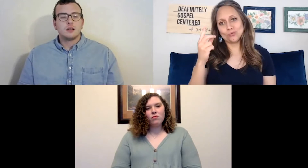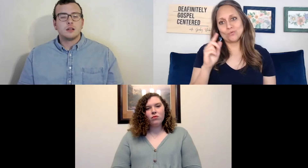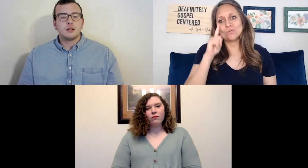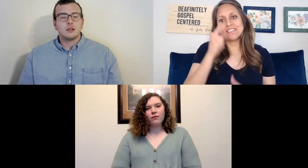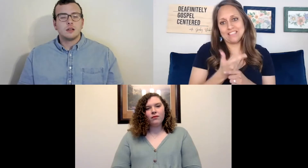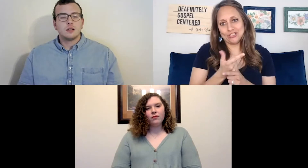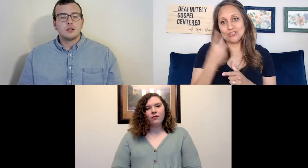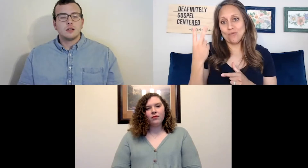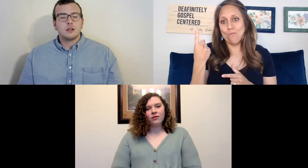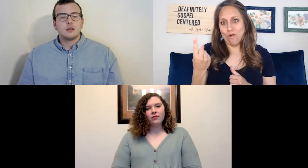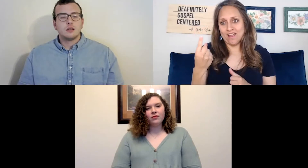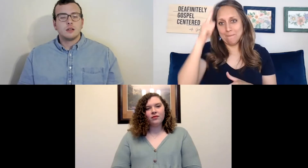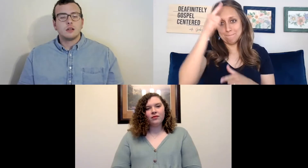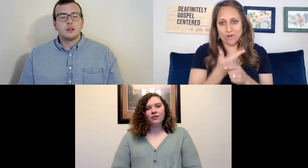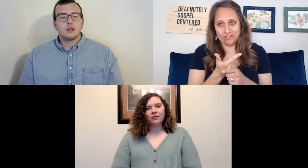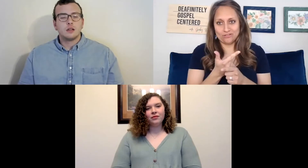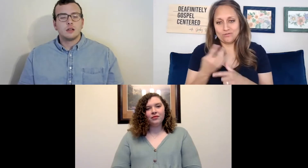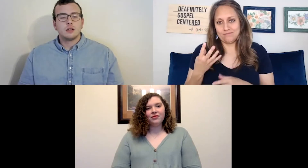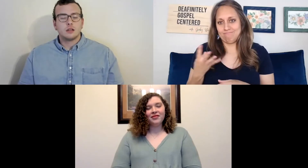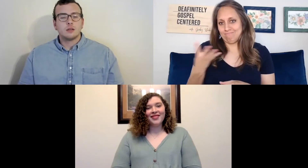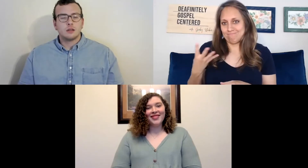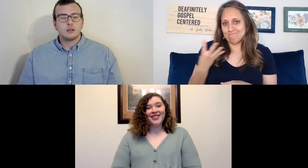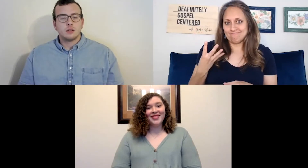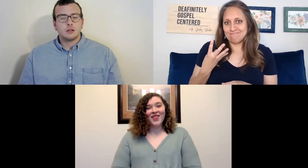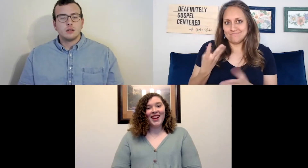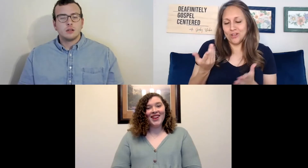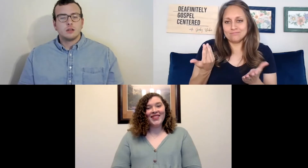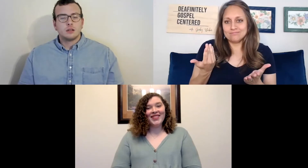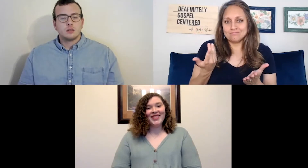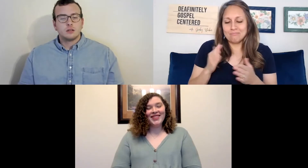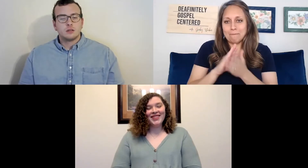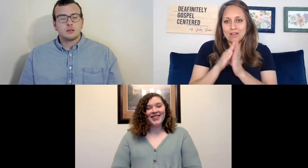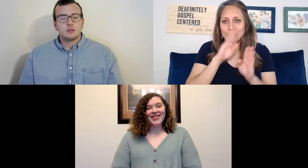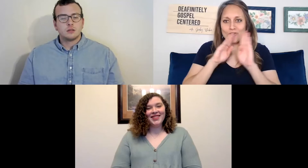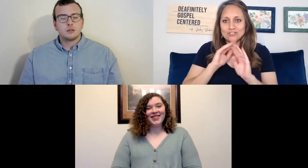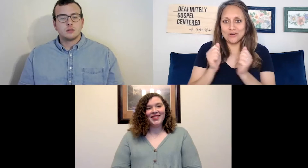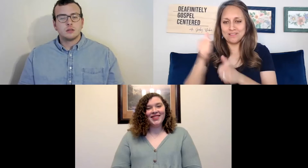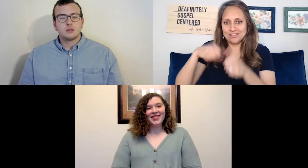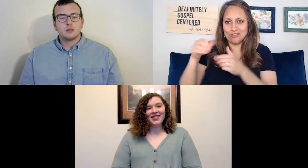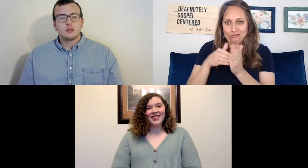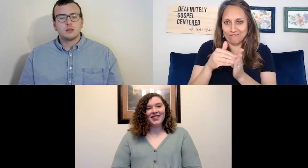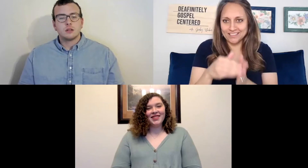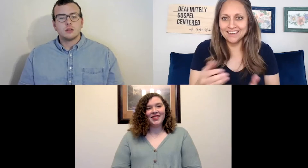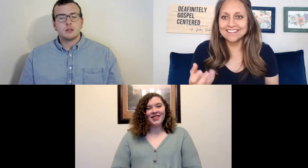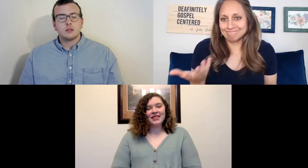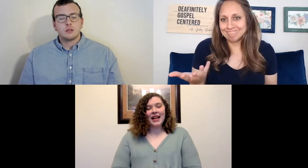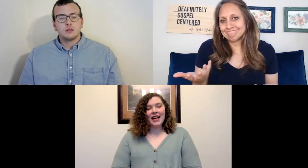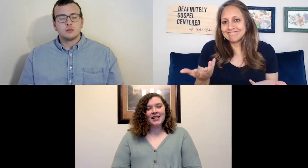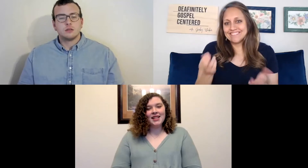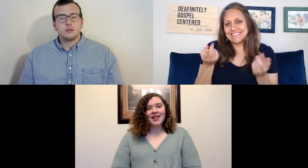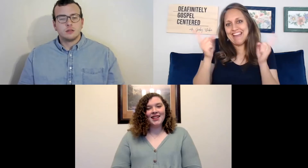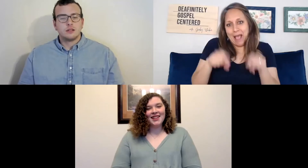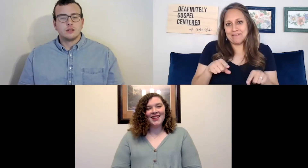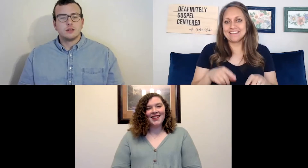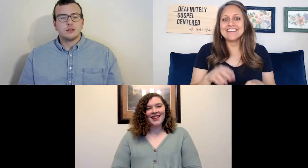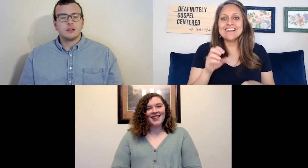well, I have two siblings, or two sisters, I should say, and one brother, and it's very easy for us